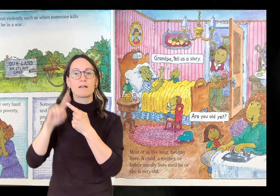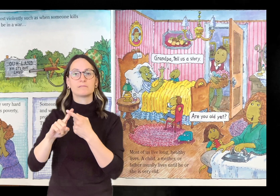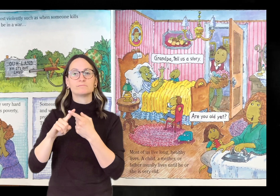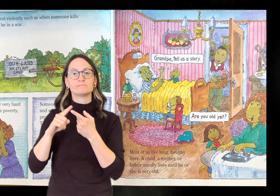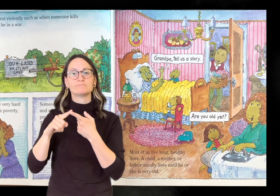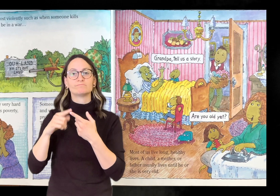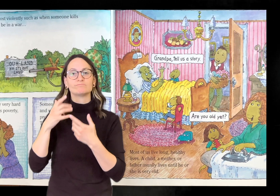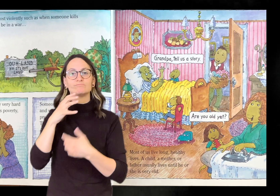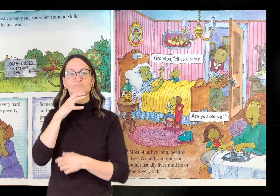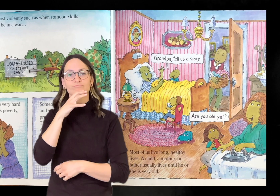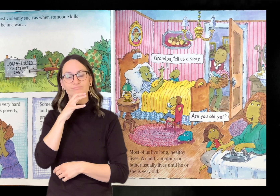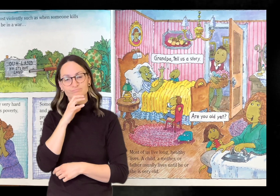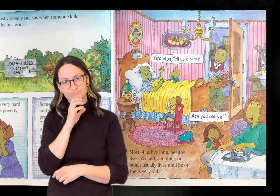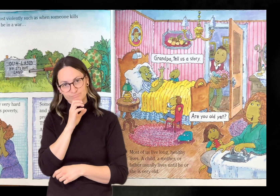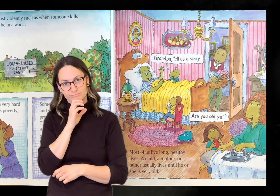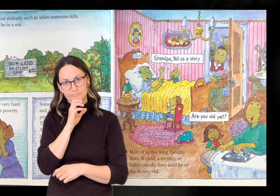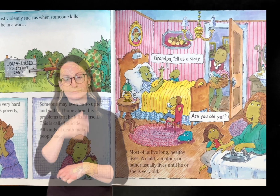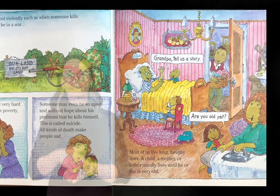old.